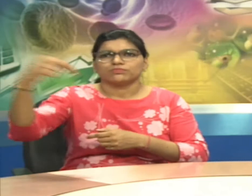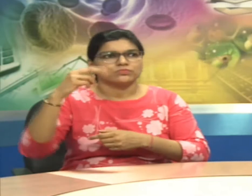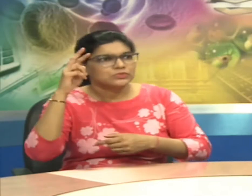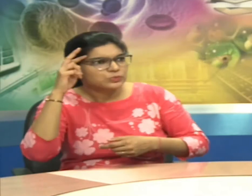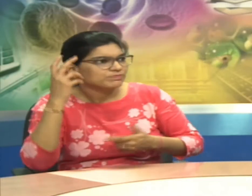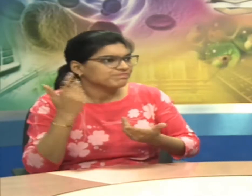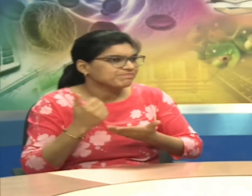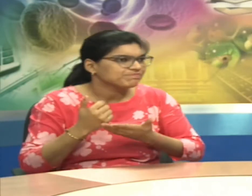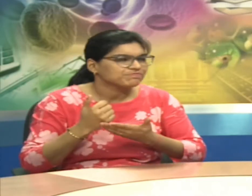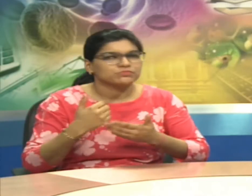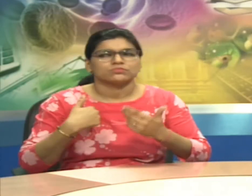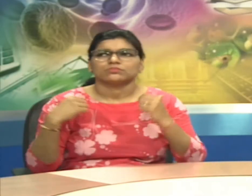different activities